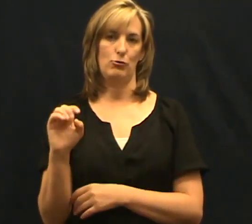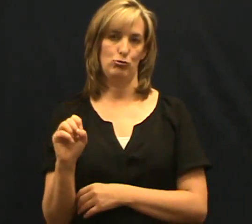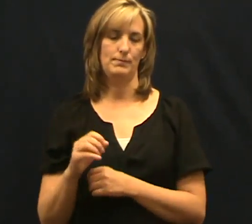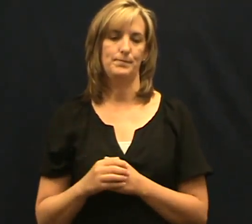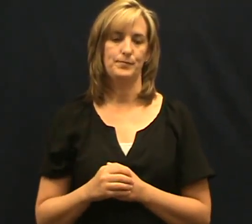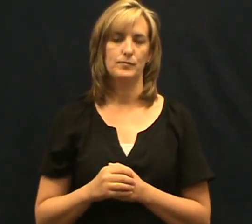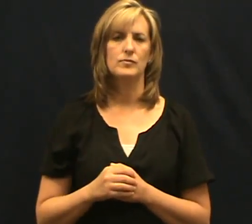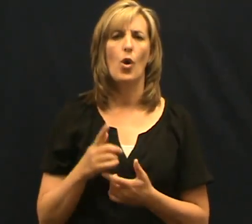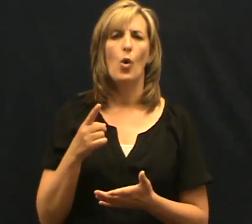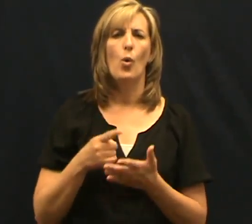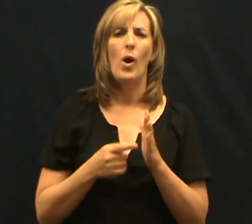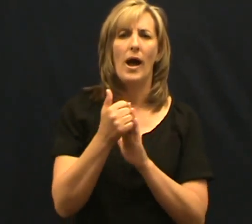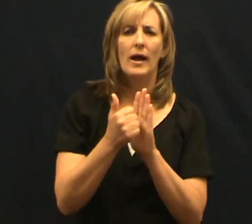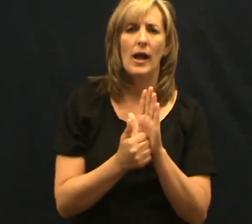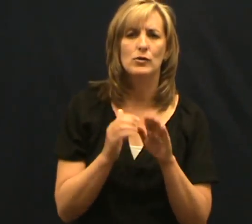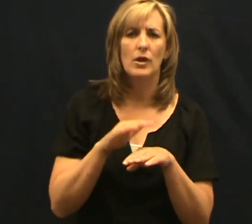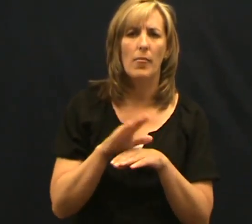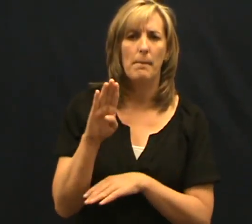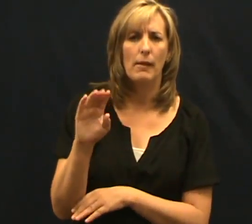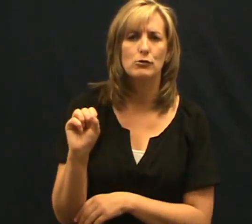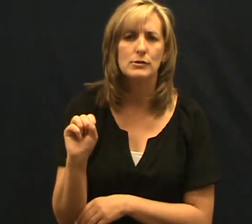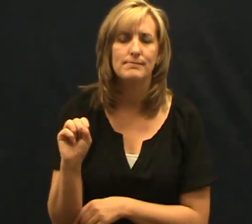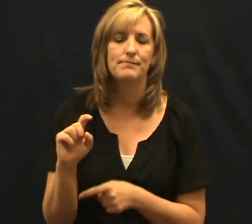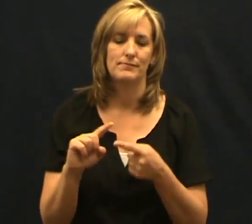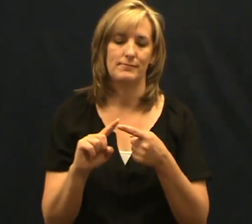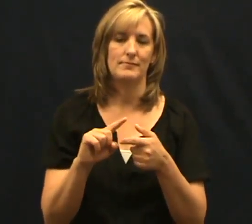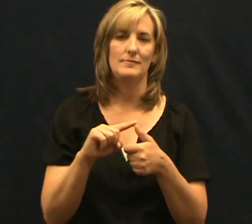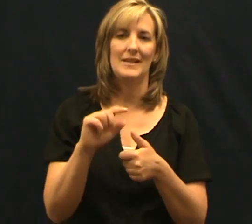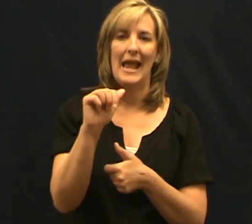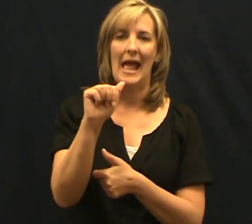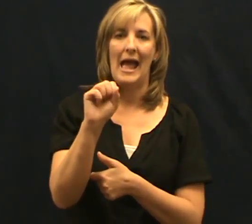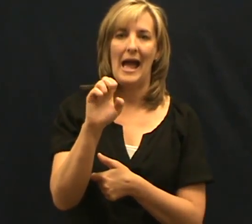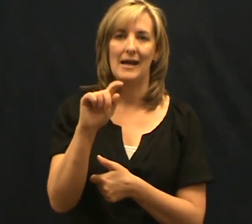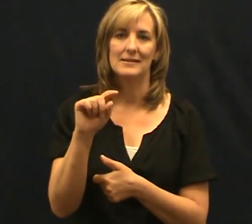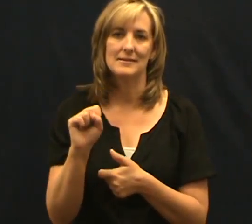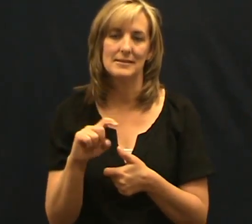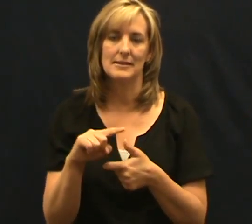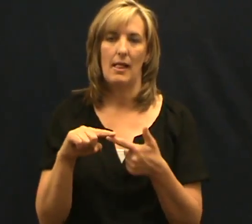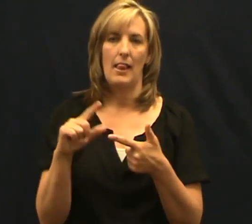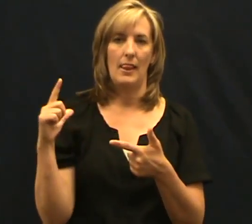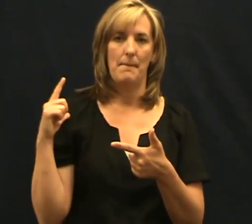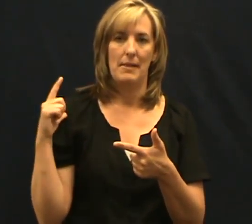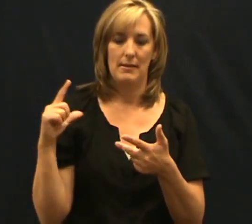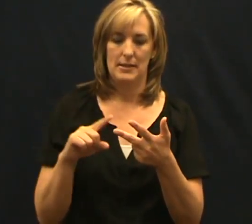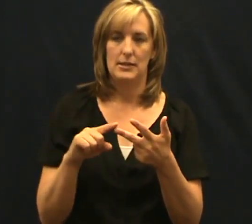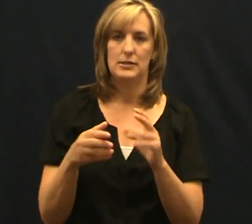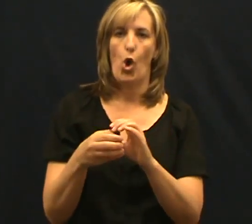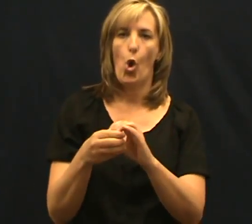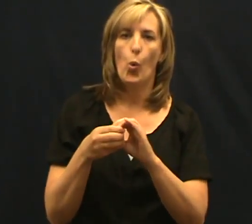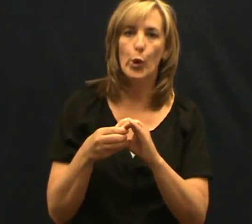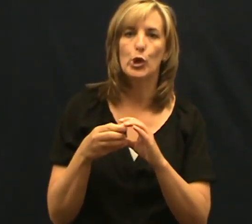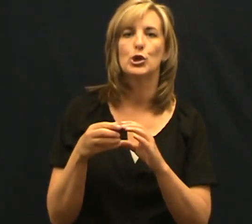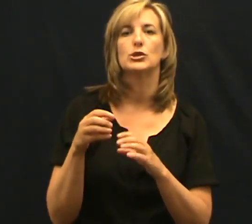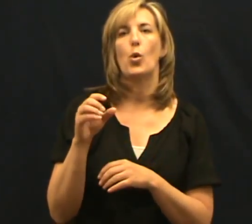sheet? Assets, liabilities, and stockholders' equity accounts. On the balance sheet, let's take a look at what we're going to do